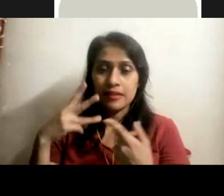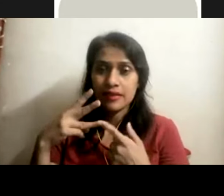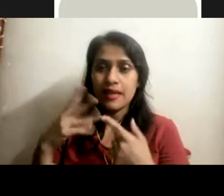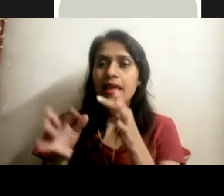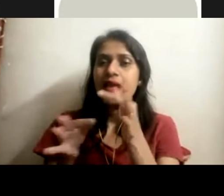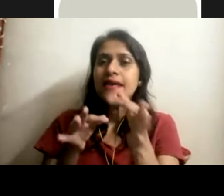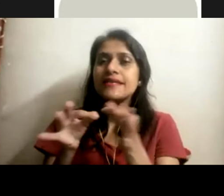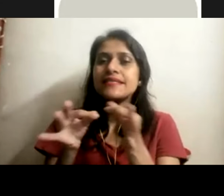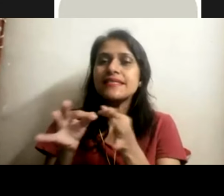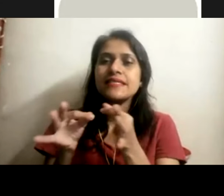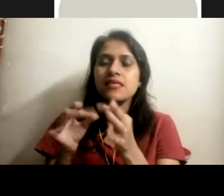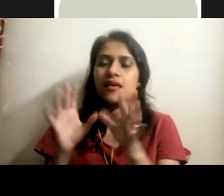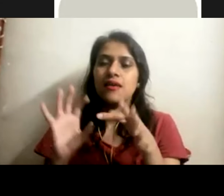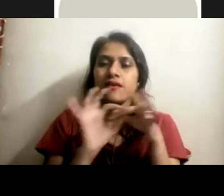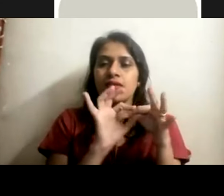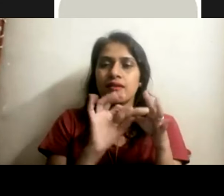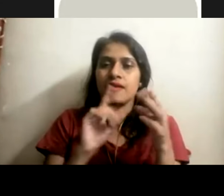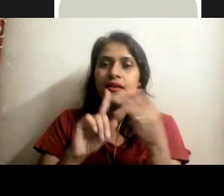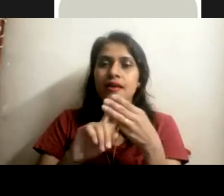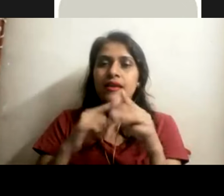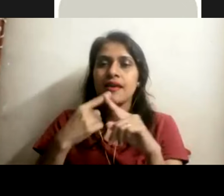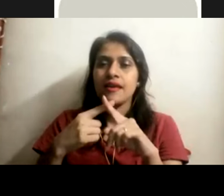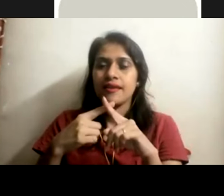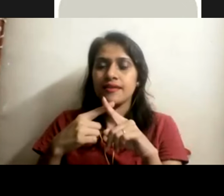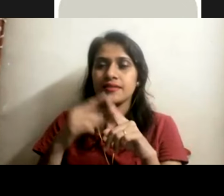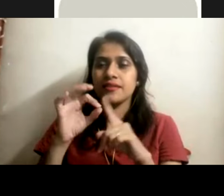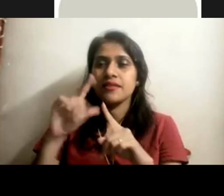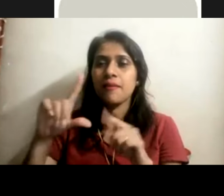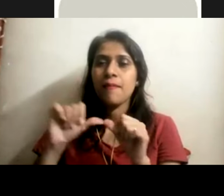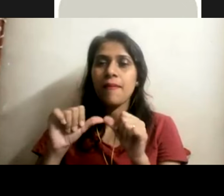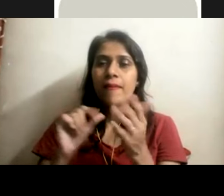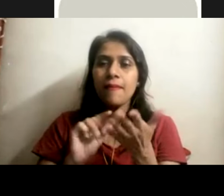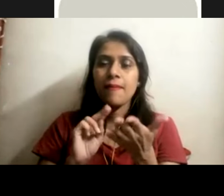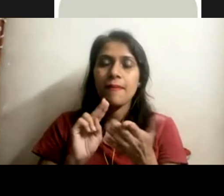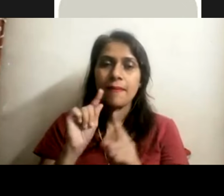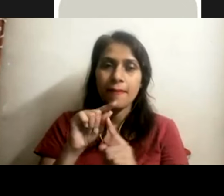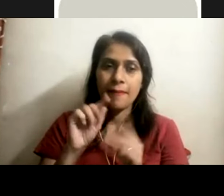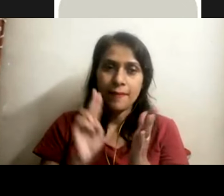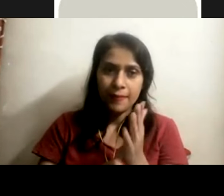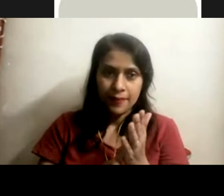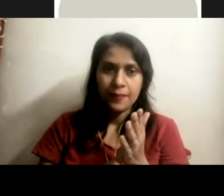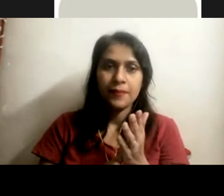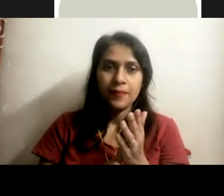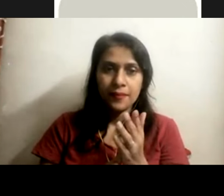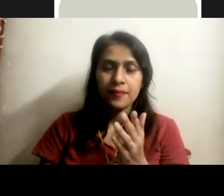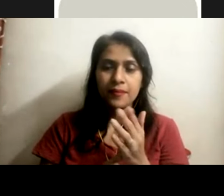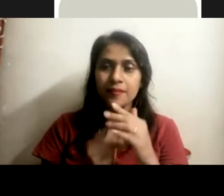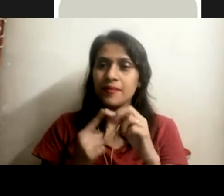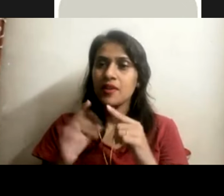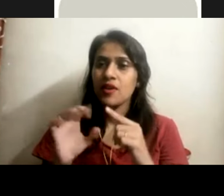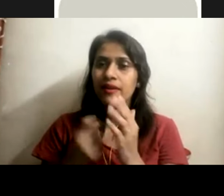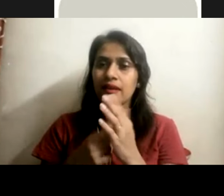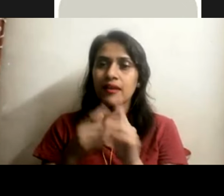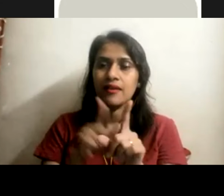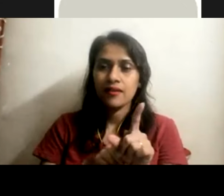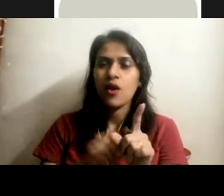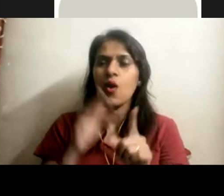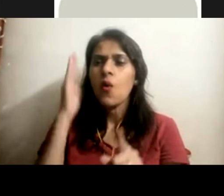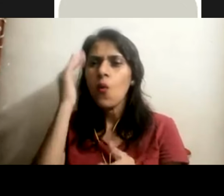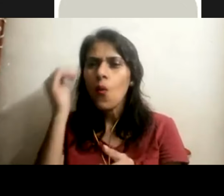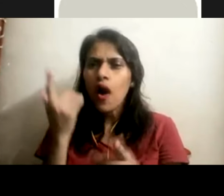explains relationships between two variables. So why and how of why